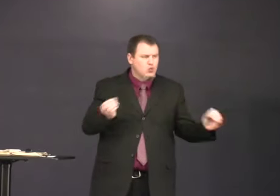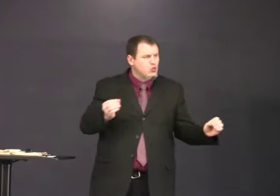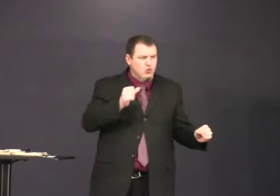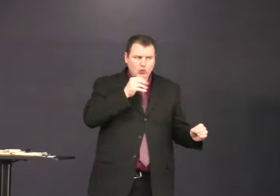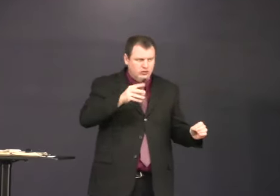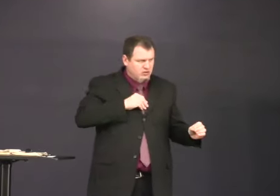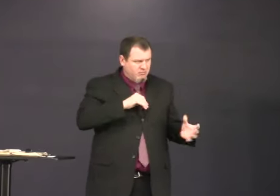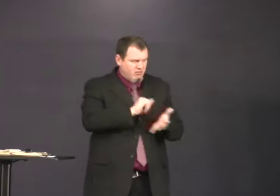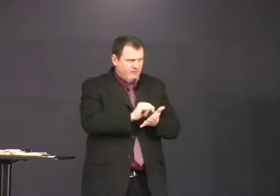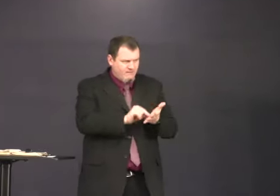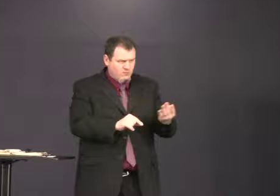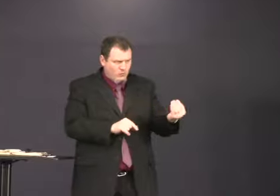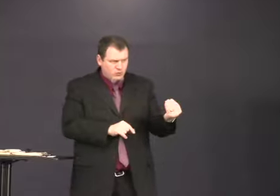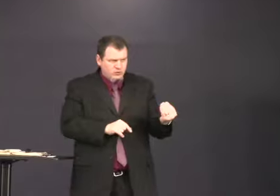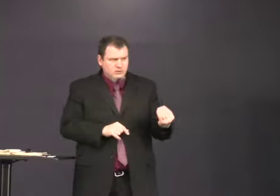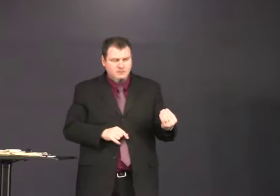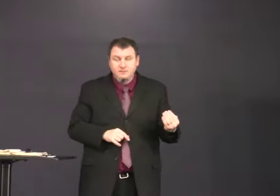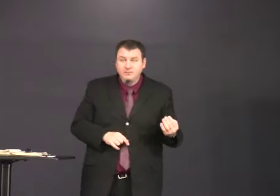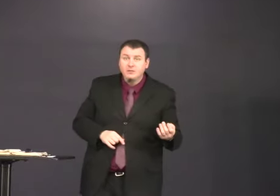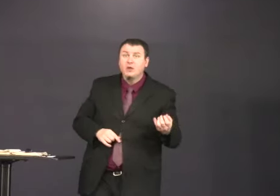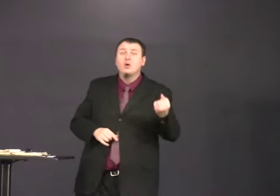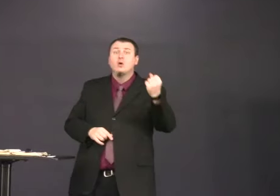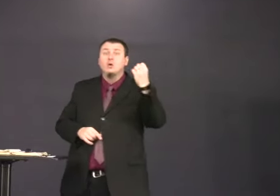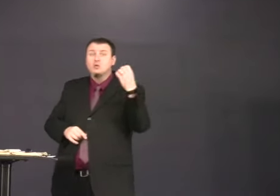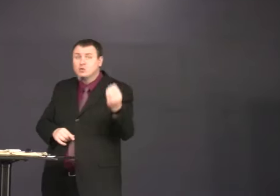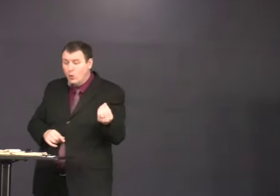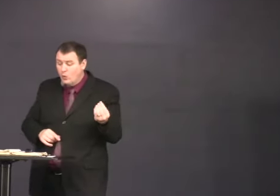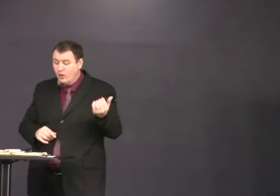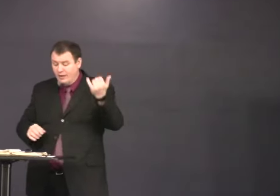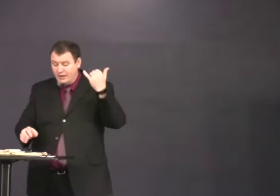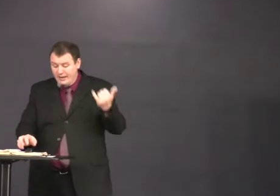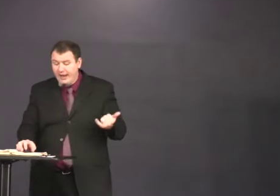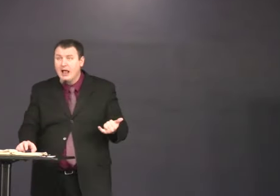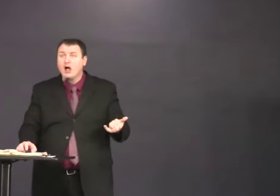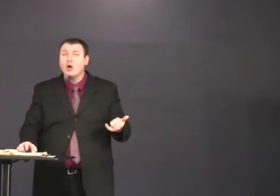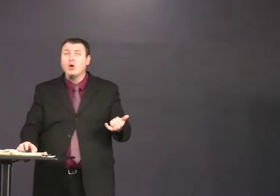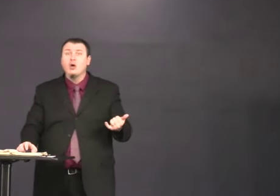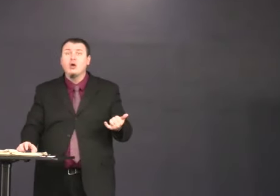own money. I'm not getting paid from as a governor."